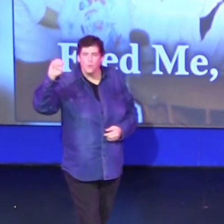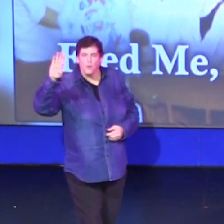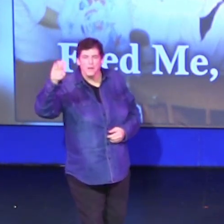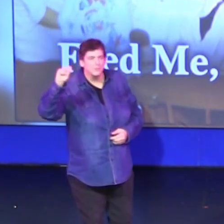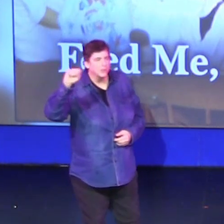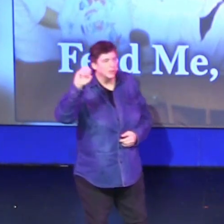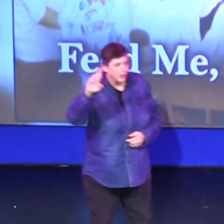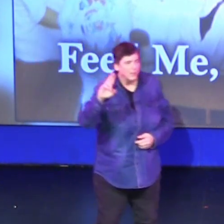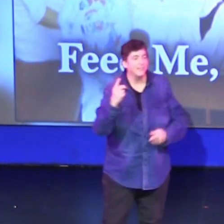Dennis Webster.